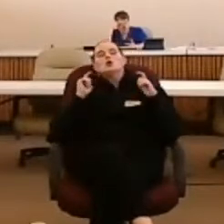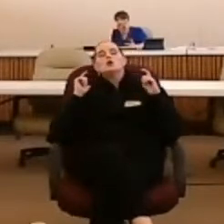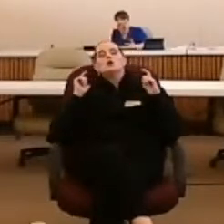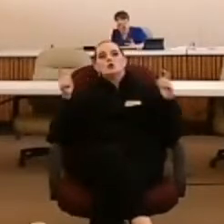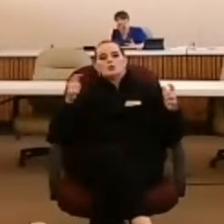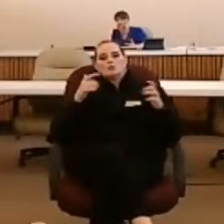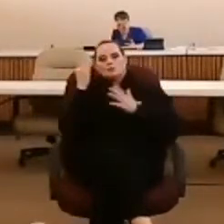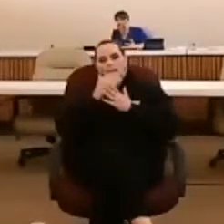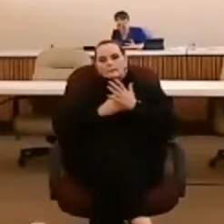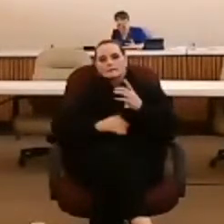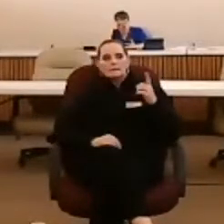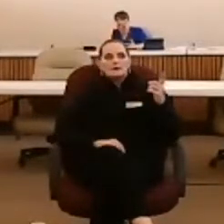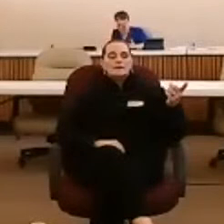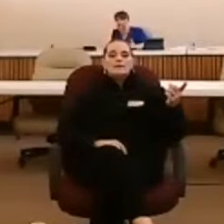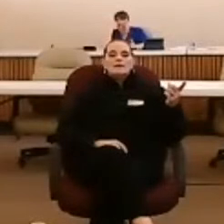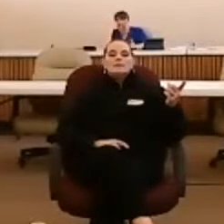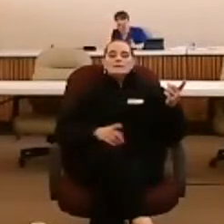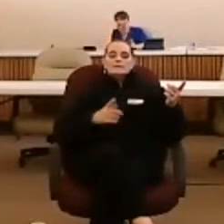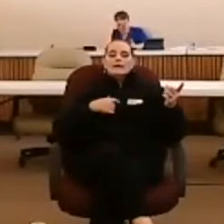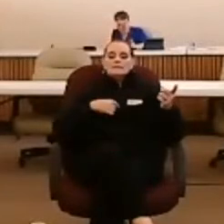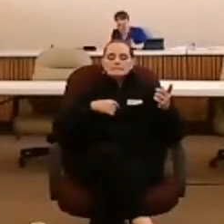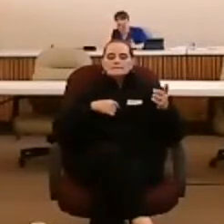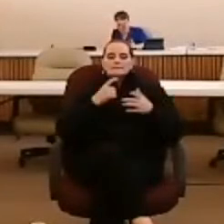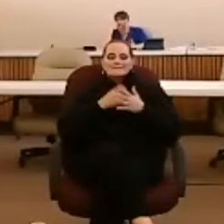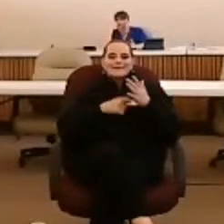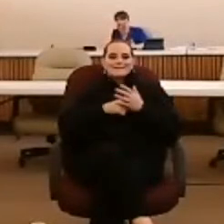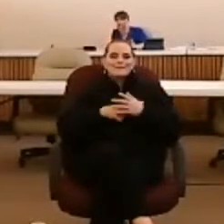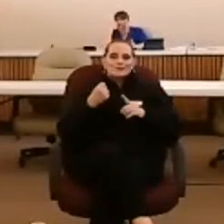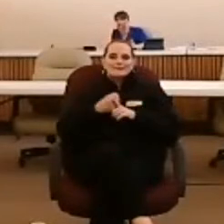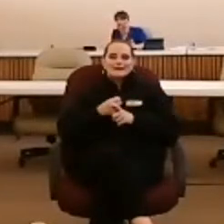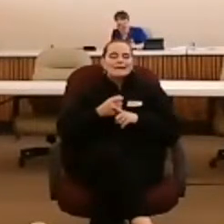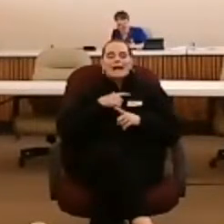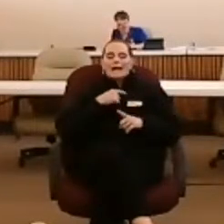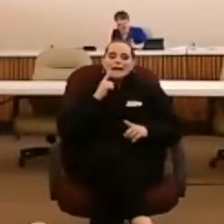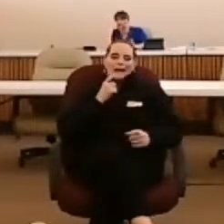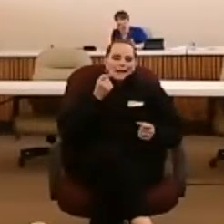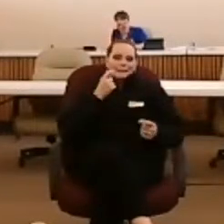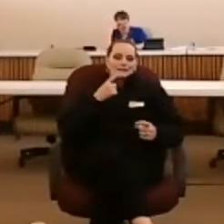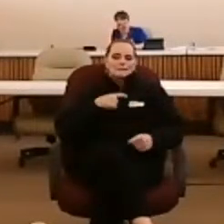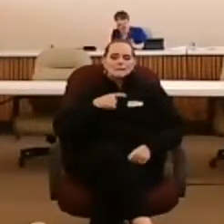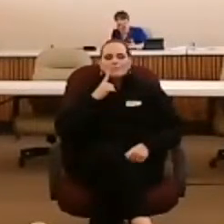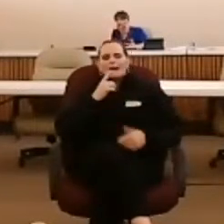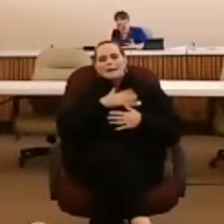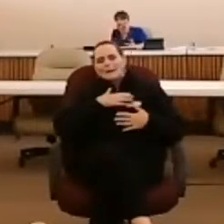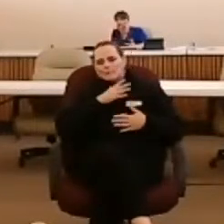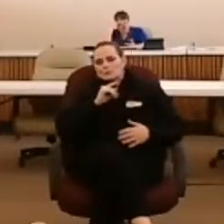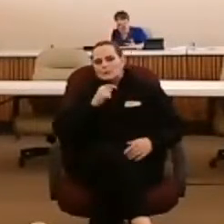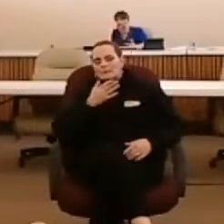So yeah, taxes would have taken a hit. I get it. So no, I appreciate that. Thank you.